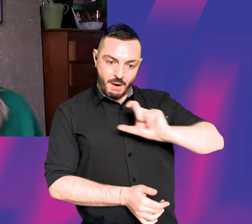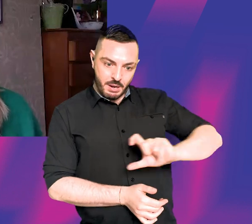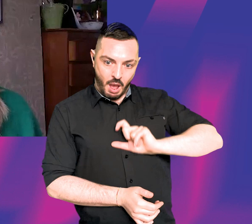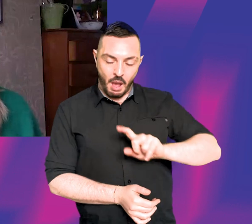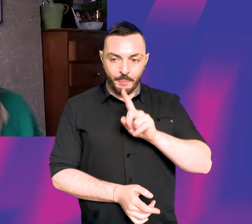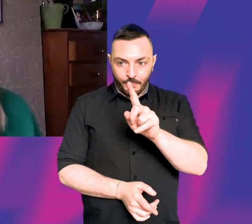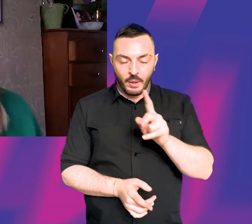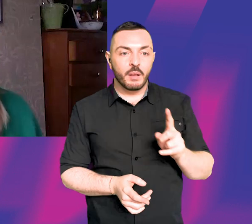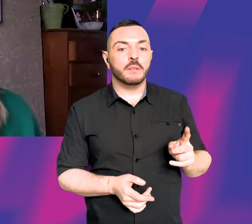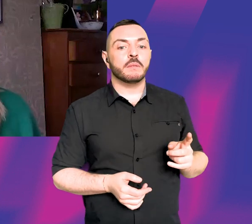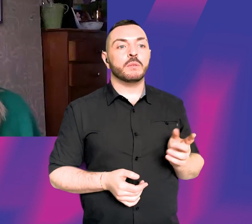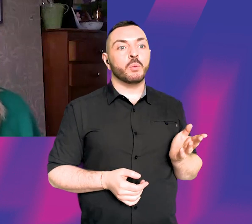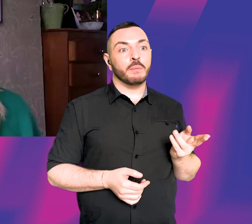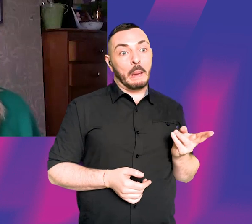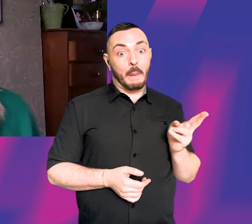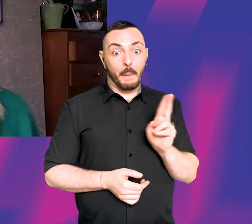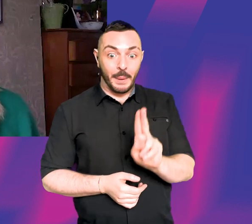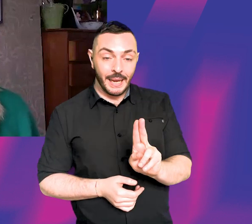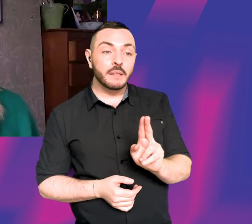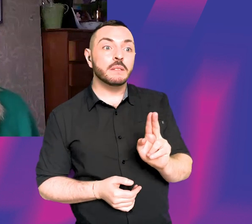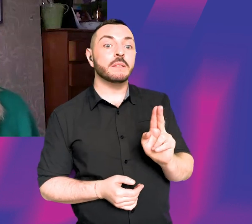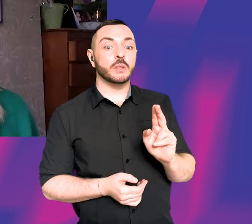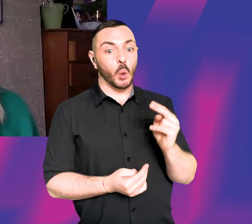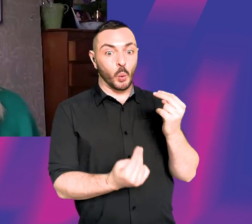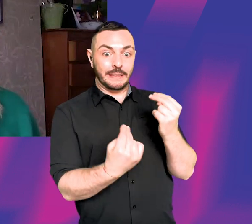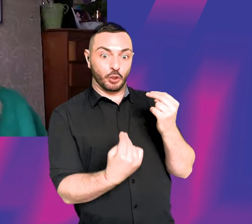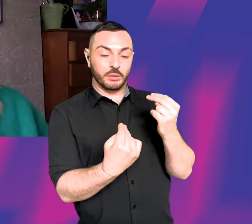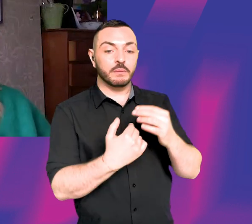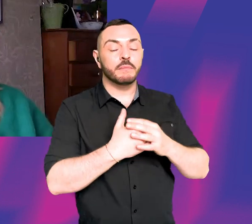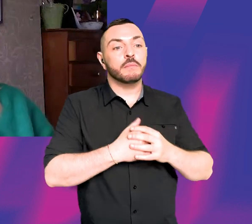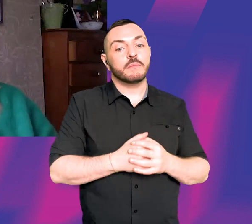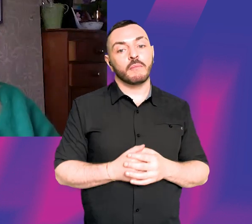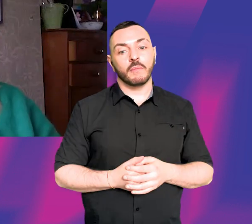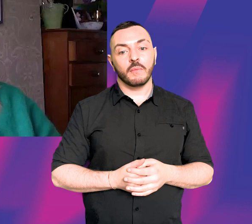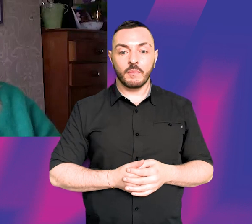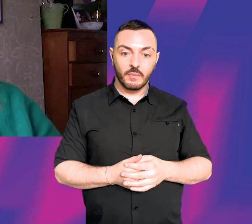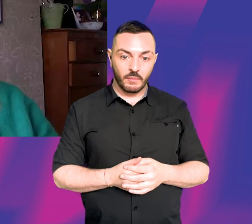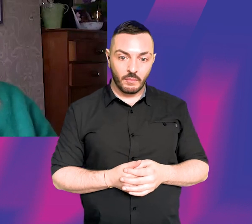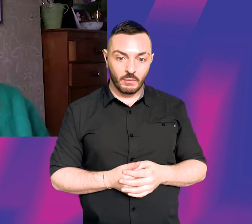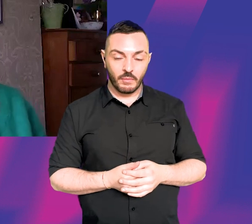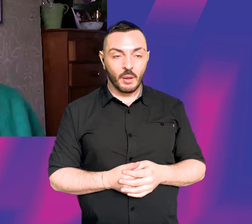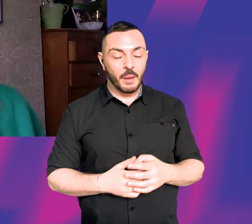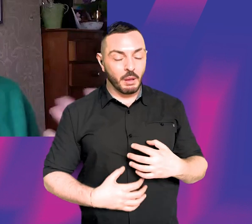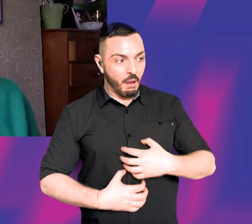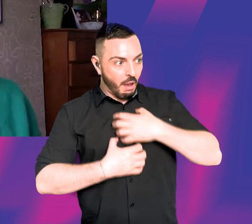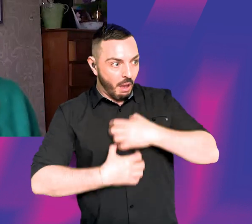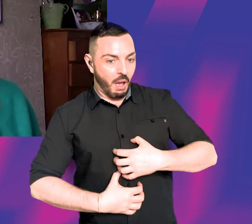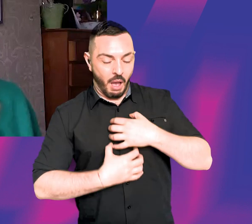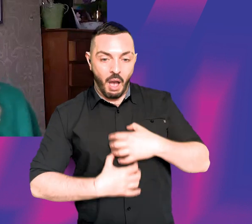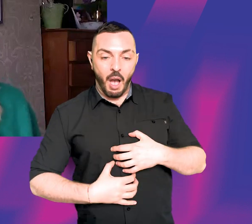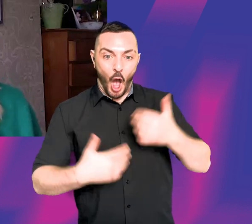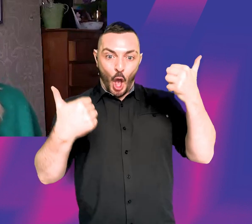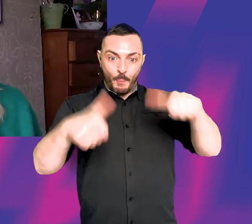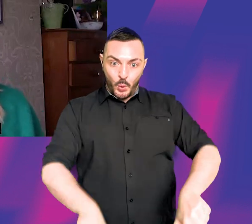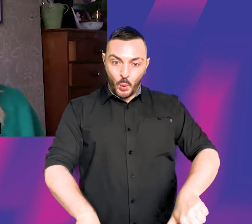And yeah, I went and I auditioned and, you know, to my, you know, huge surprise, but, you know,